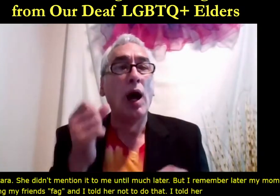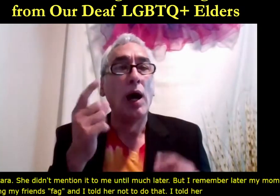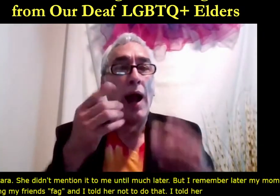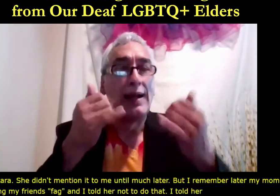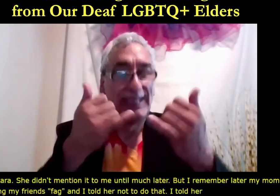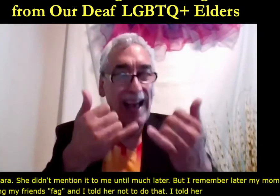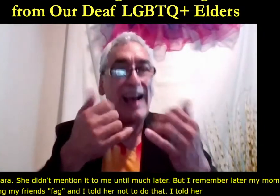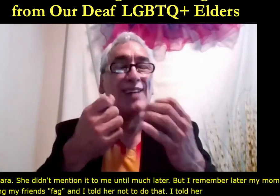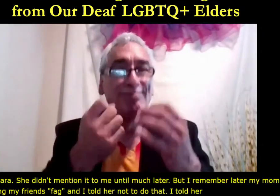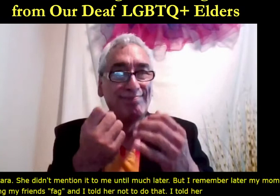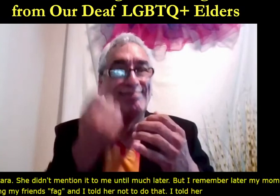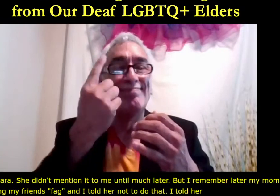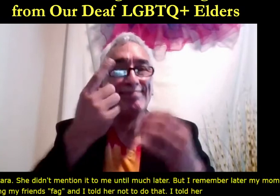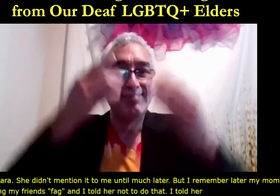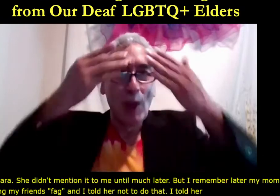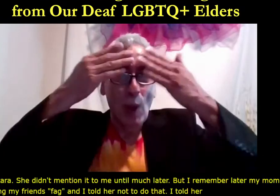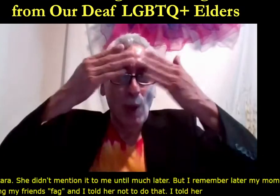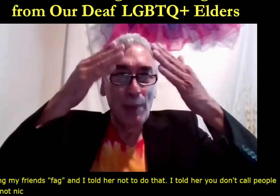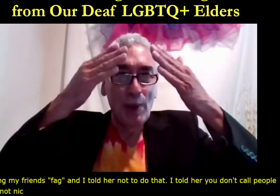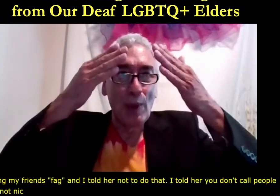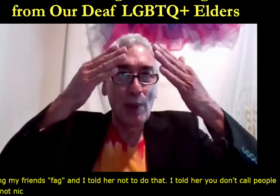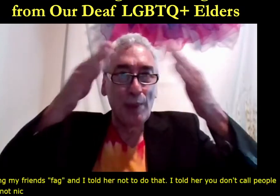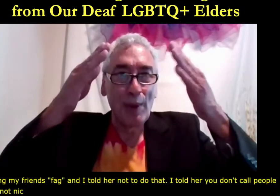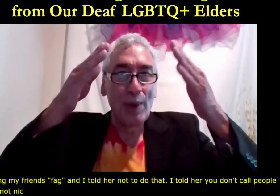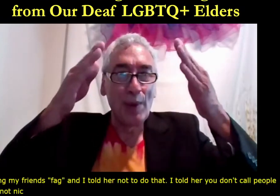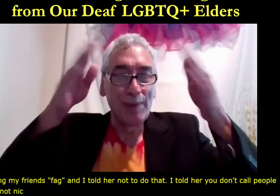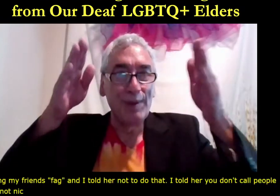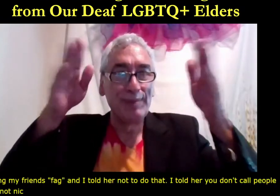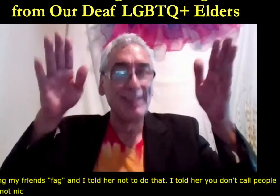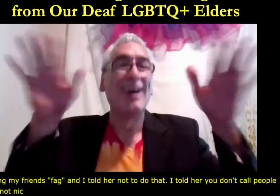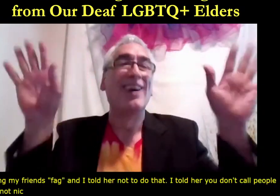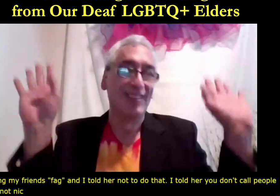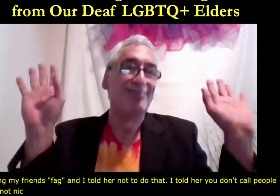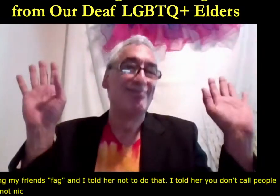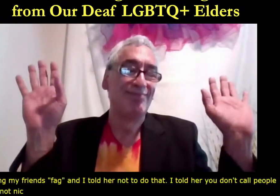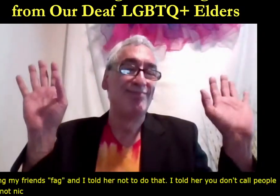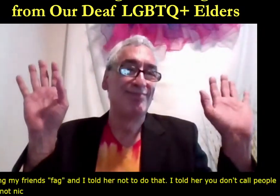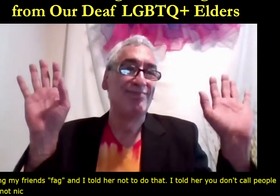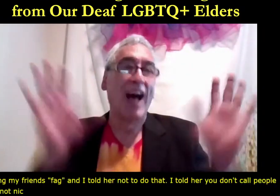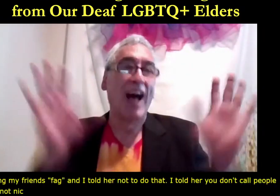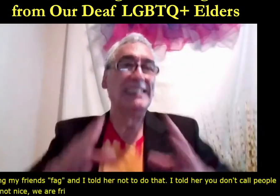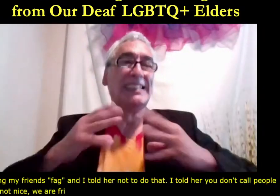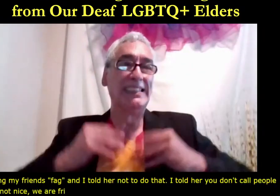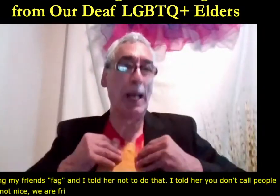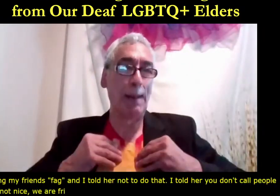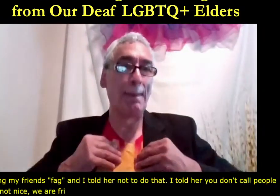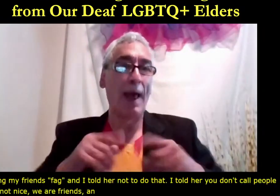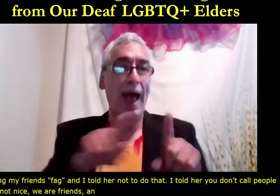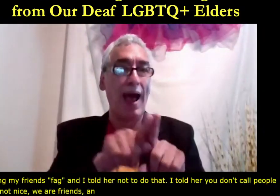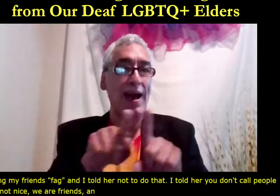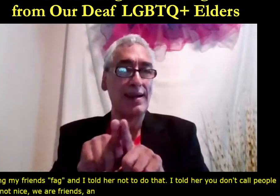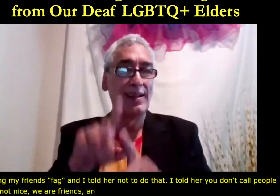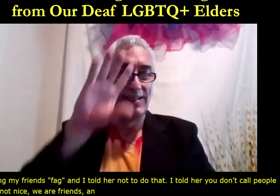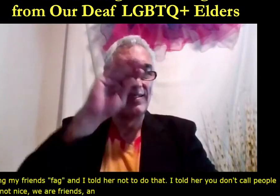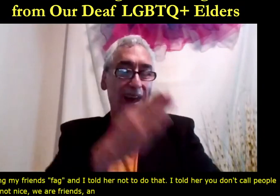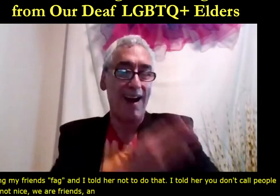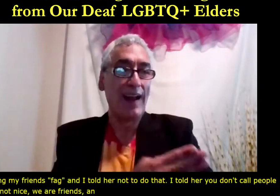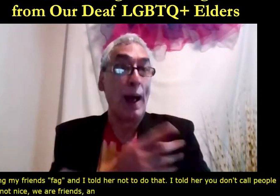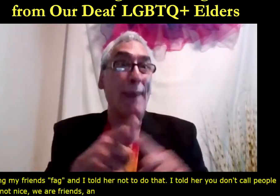and she was and i think she understood it at that point she started to get a little bit uh more accepting of it um